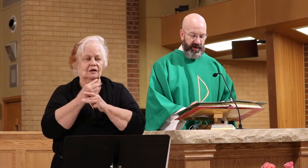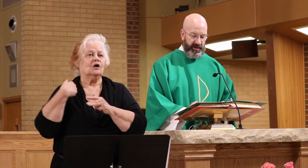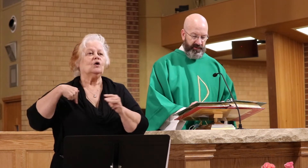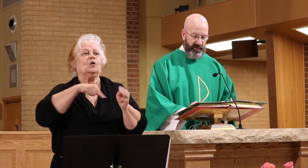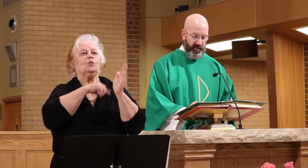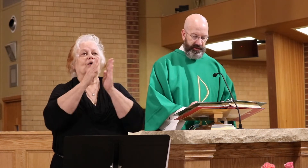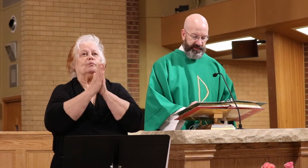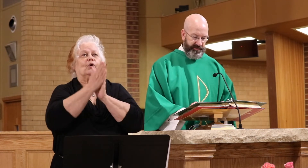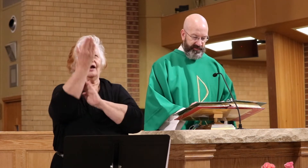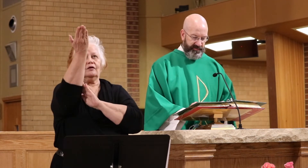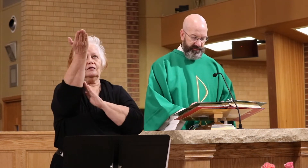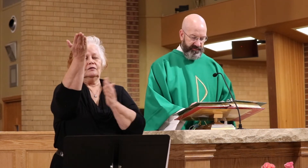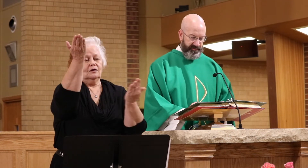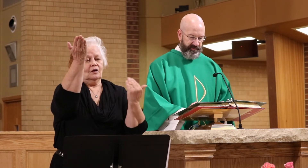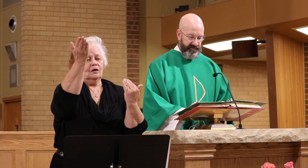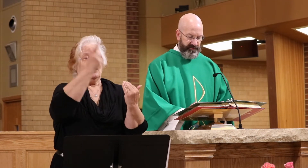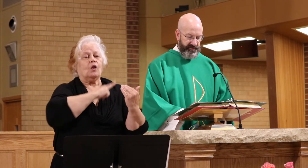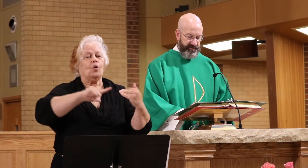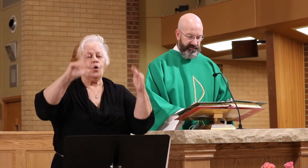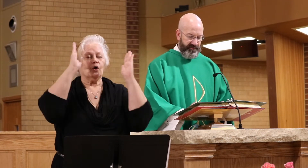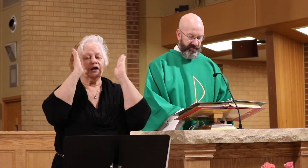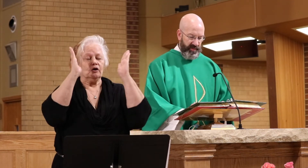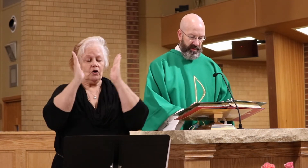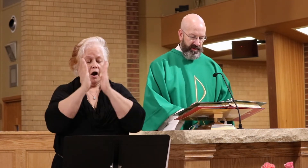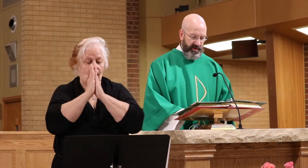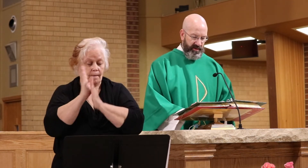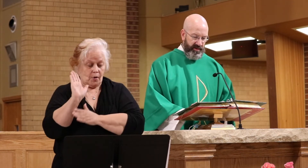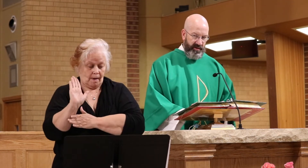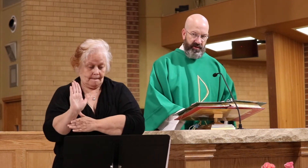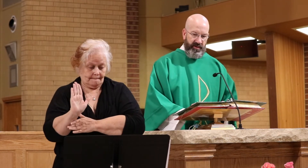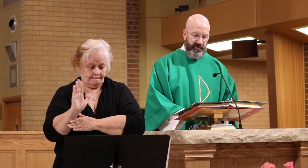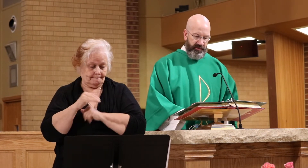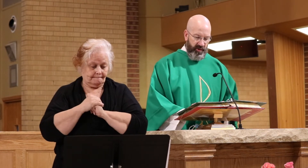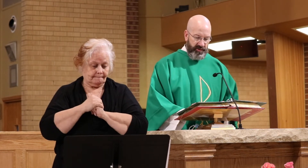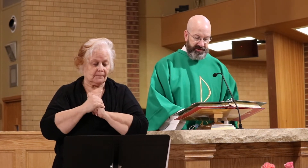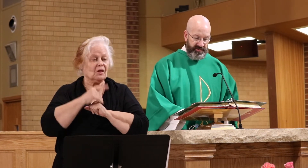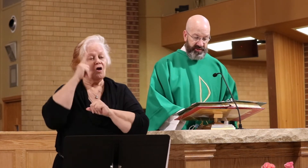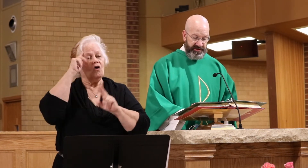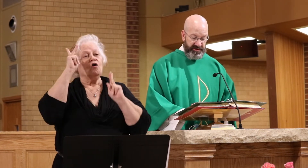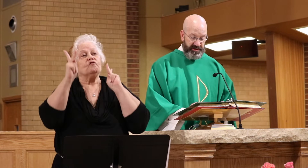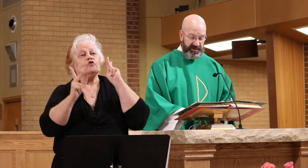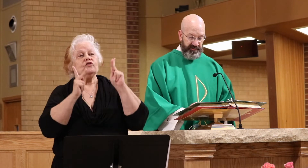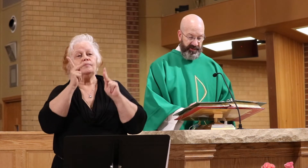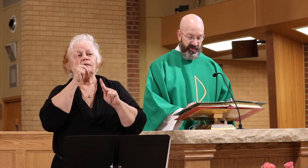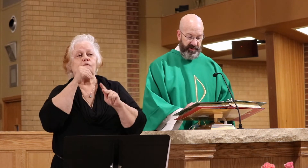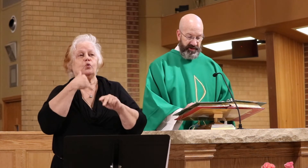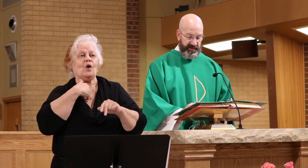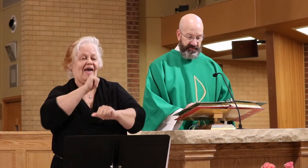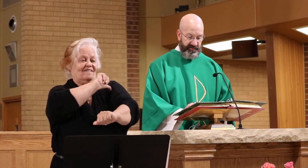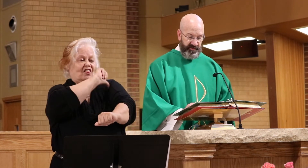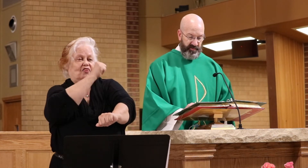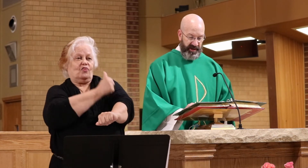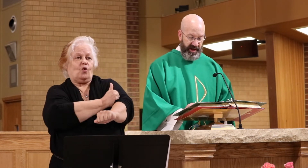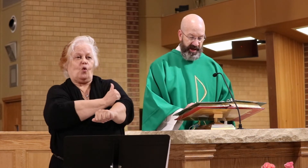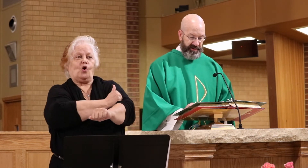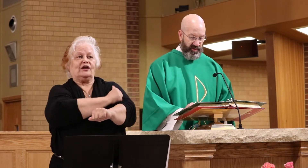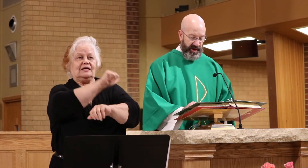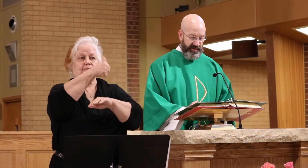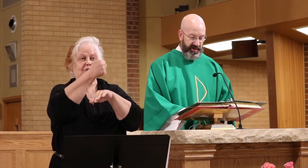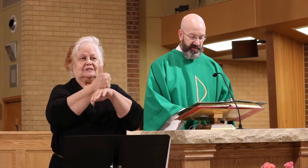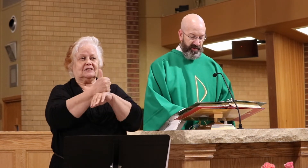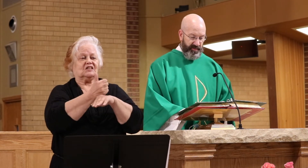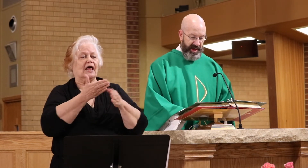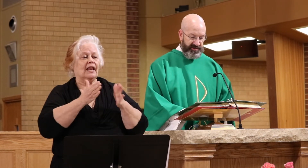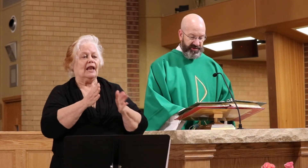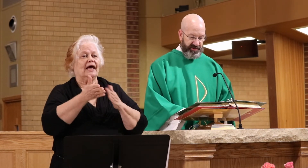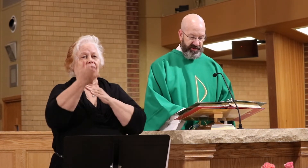We pray to the Lord. Lord, hear our prayer. For those in positions of authority, may God